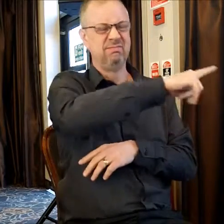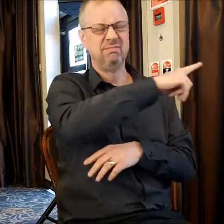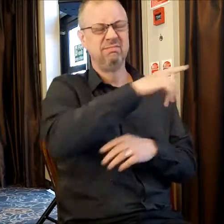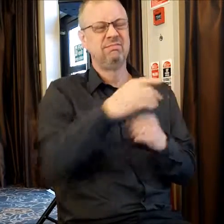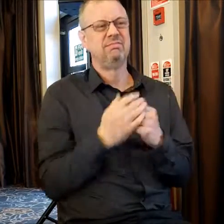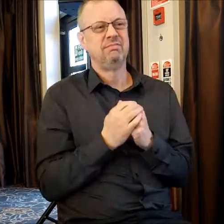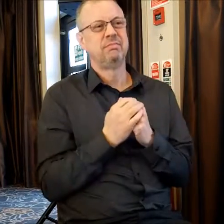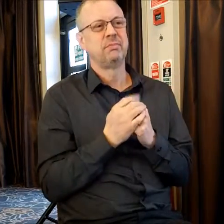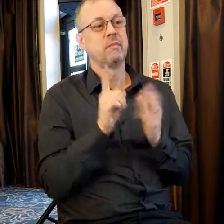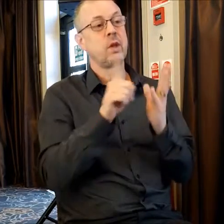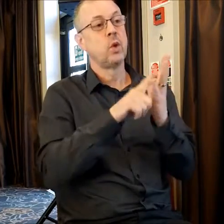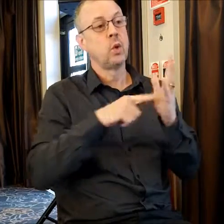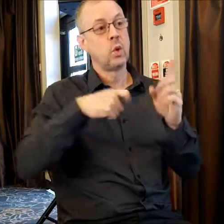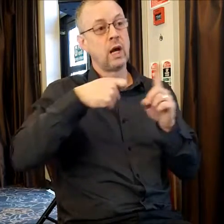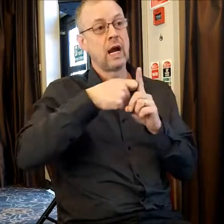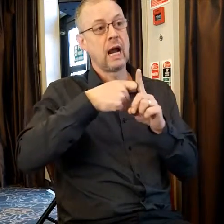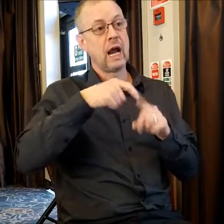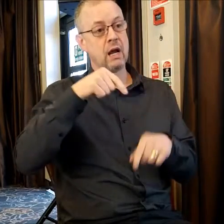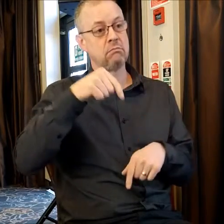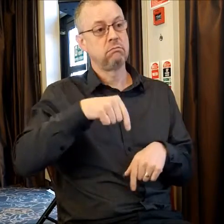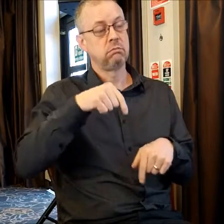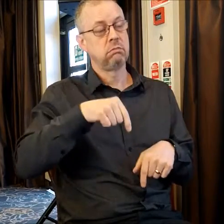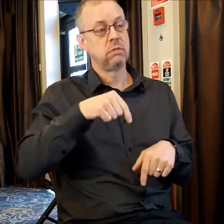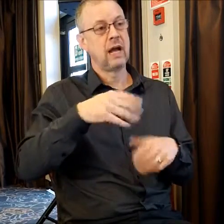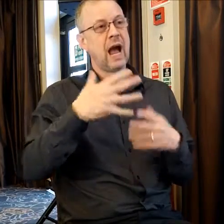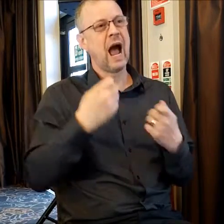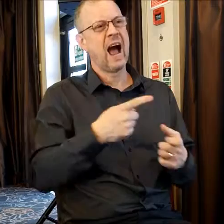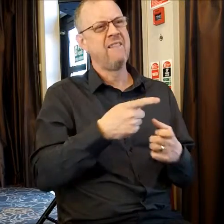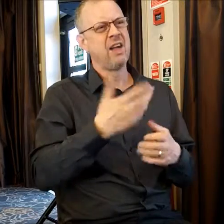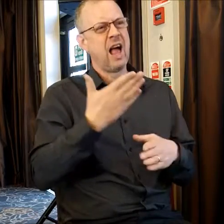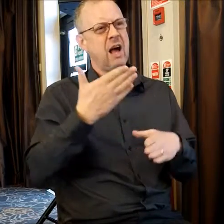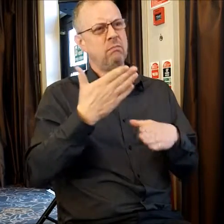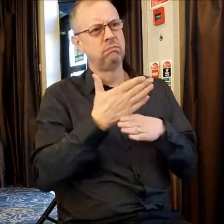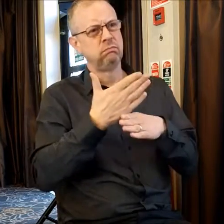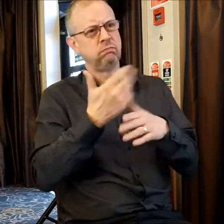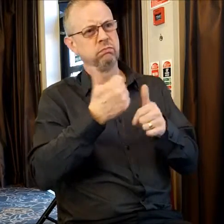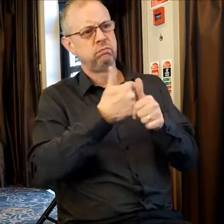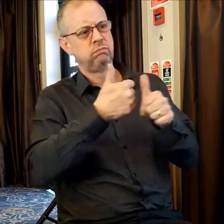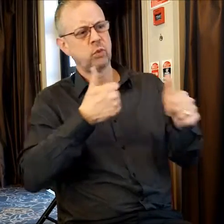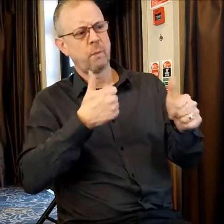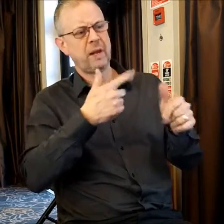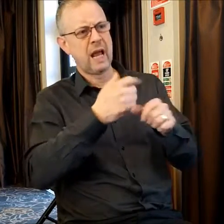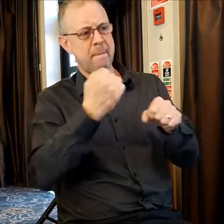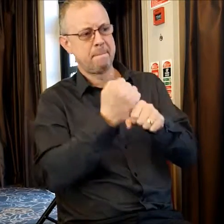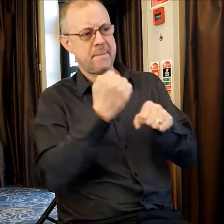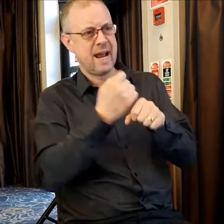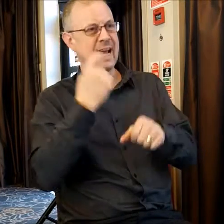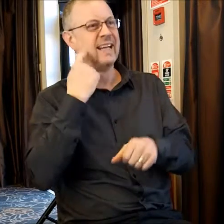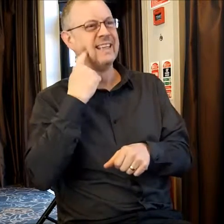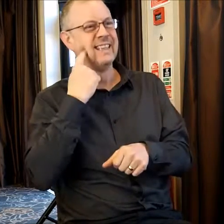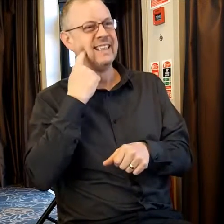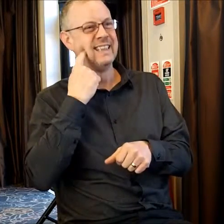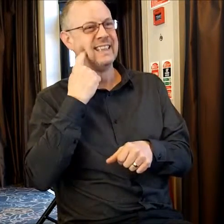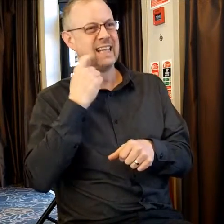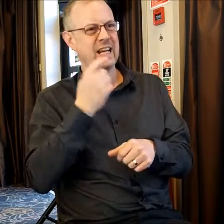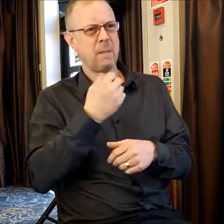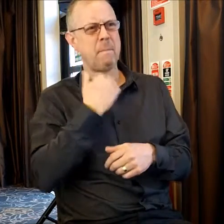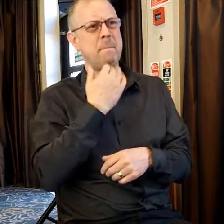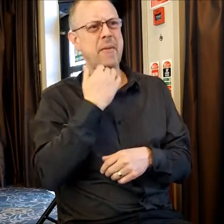In the UK, we're lucky because we have refineries here that produce bitumen, and we have more than enough for the road demand